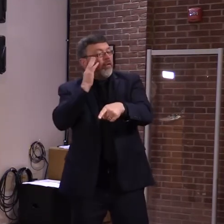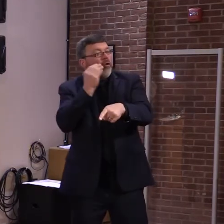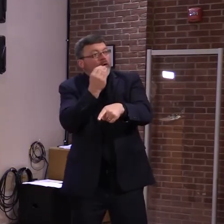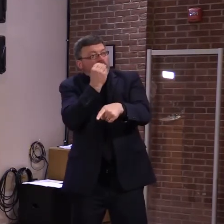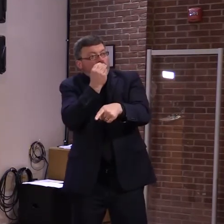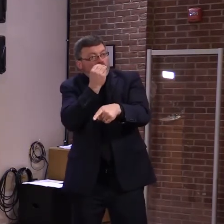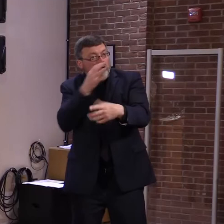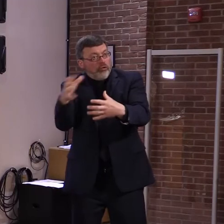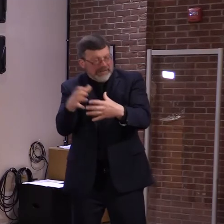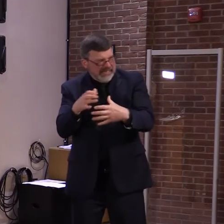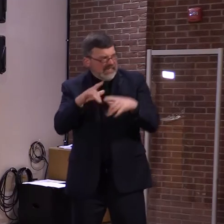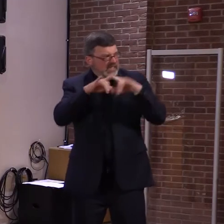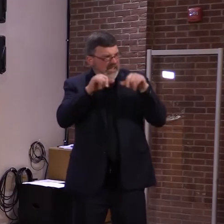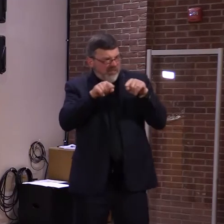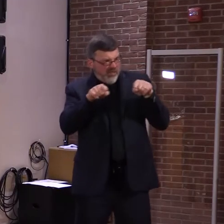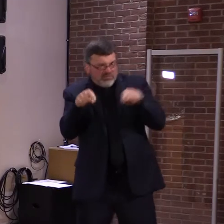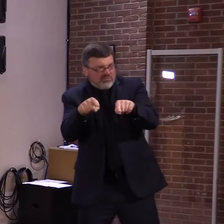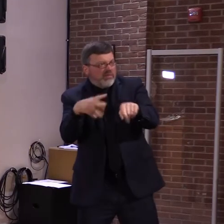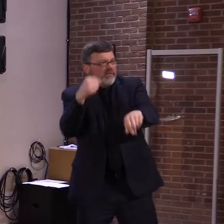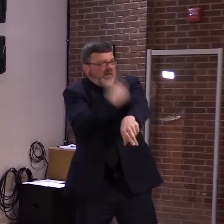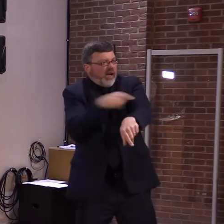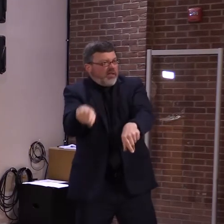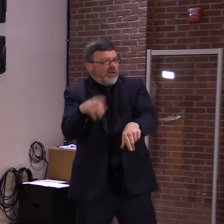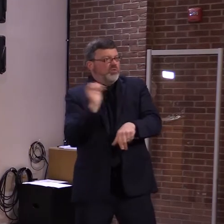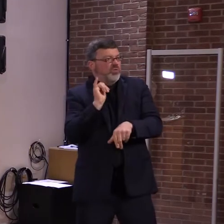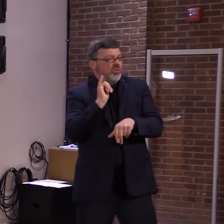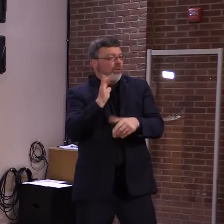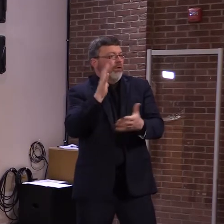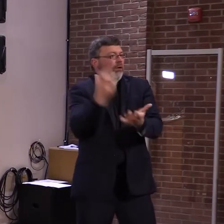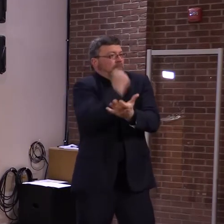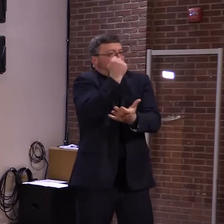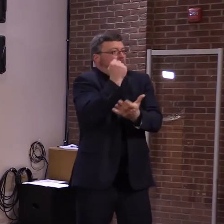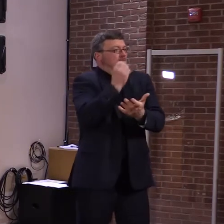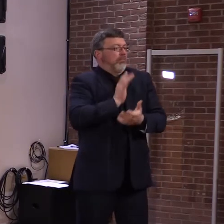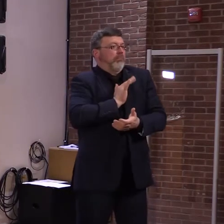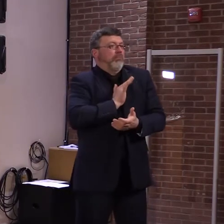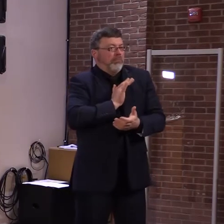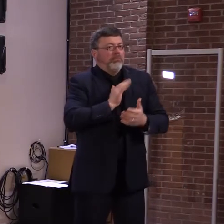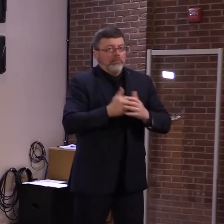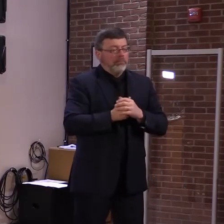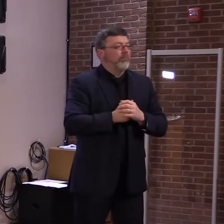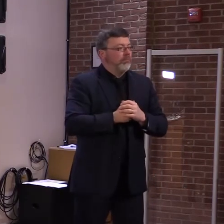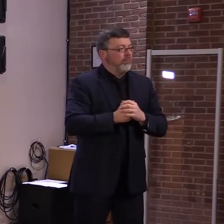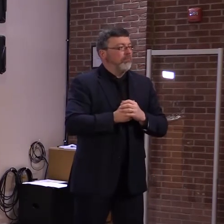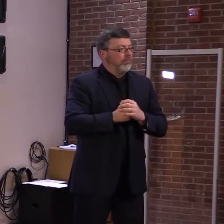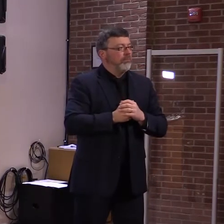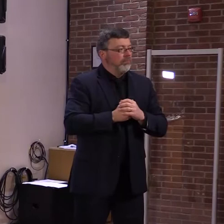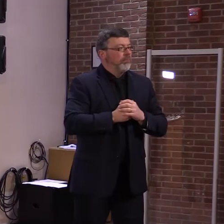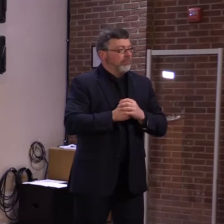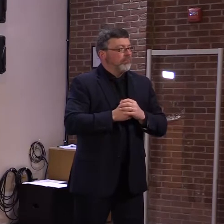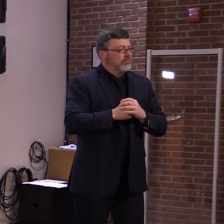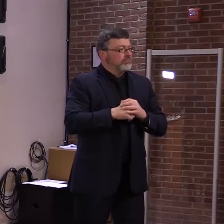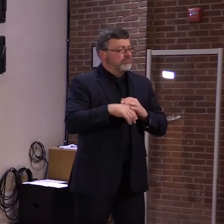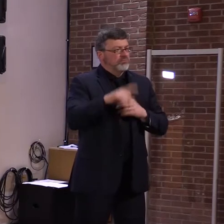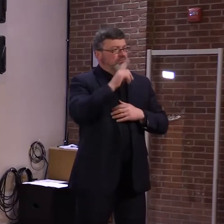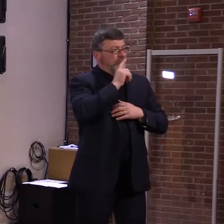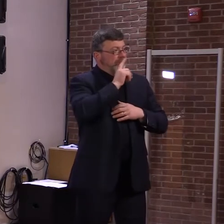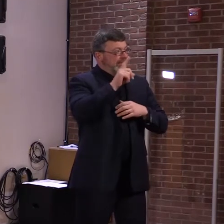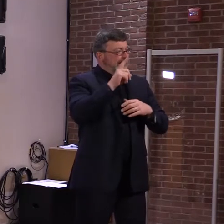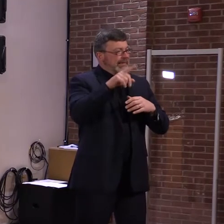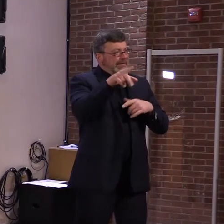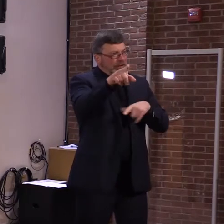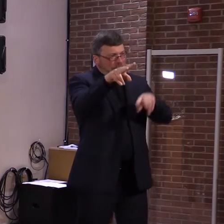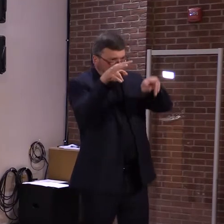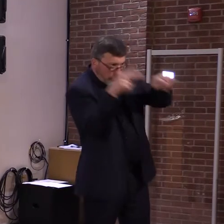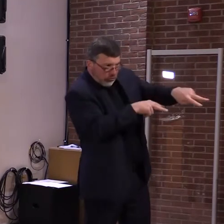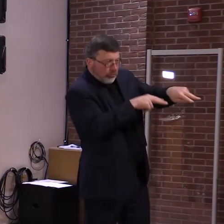specific events, you can still make appointments at vaccine clinics and pharmacies throughout the state. There are